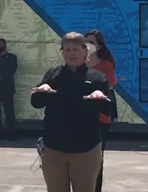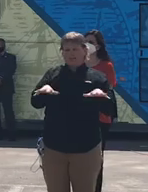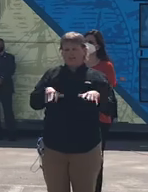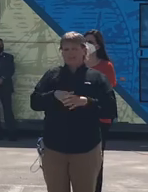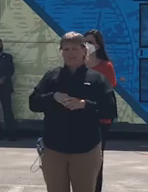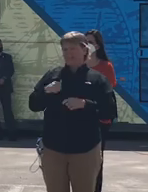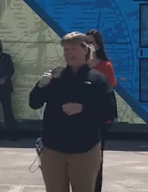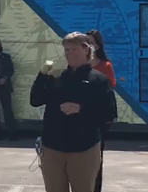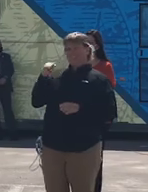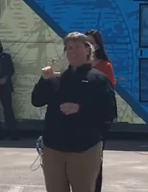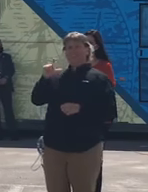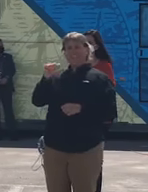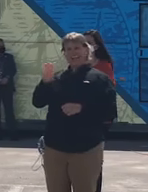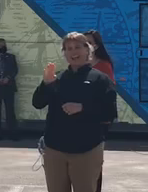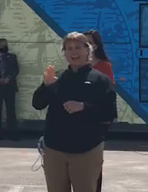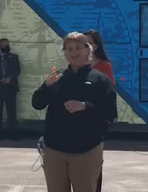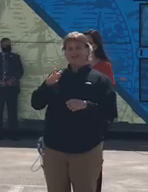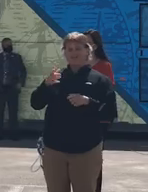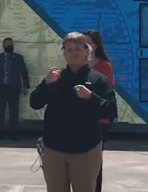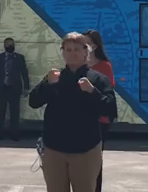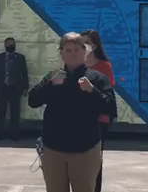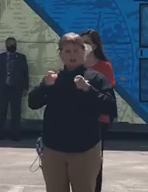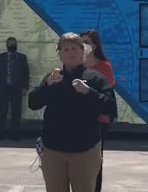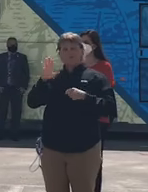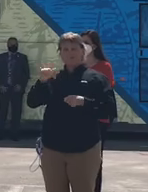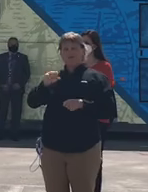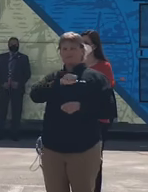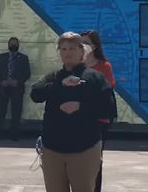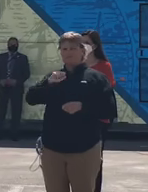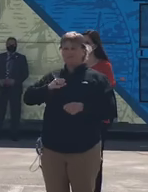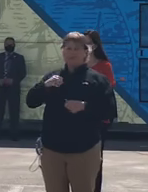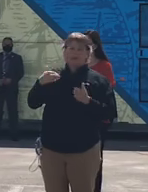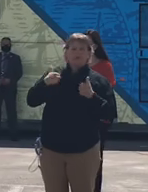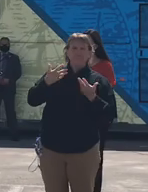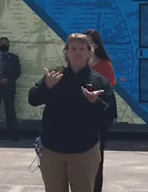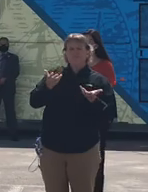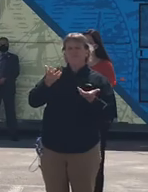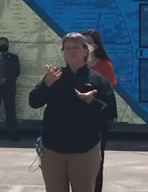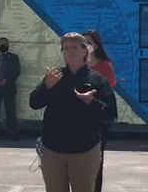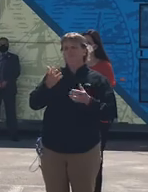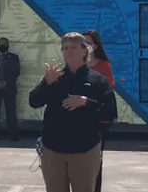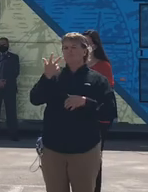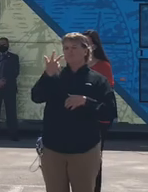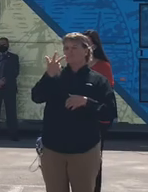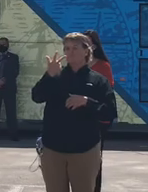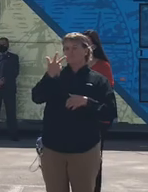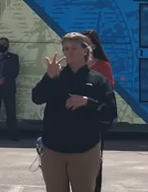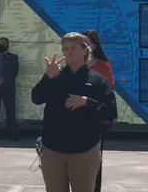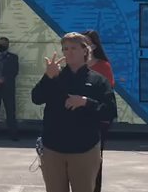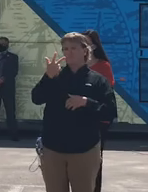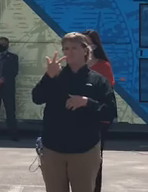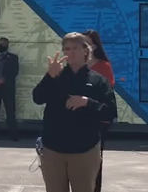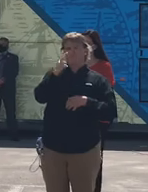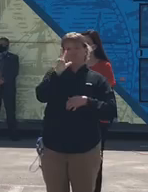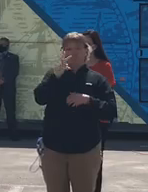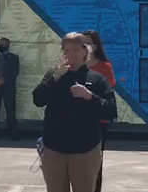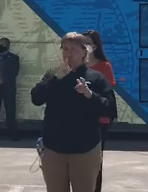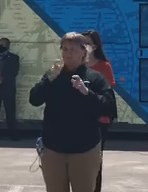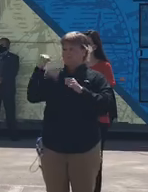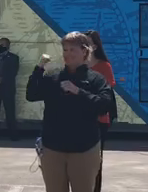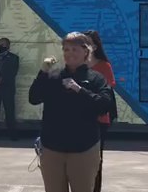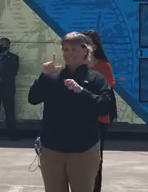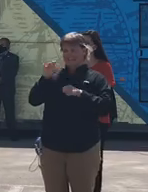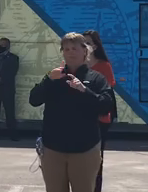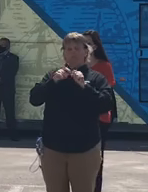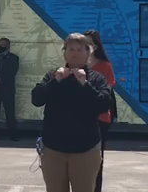Lab. They're going to have 3 shifts with 3 to 4 lab technicians working during each shift. So this is going to be round the clock. We're going to